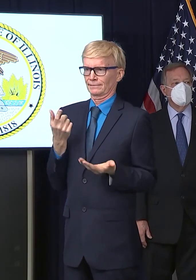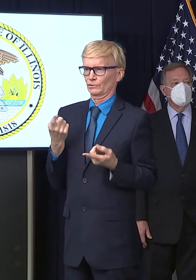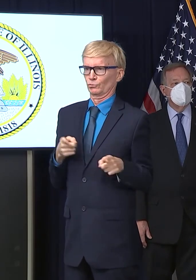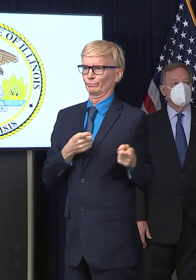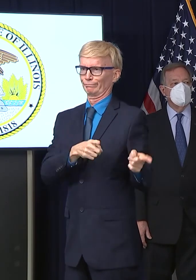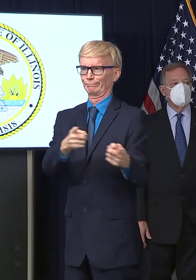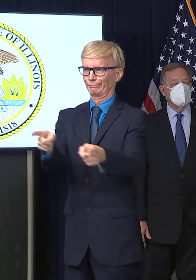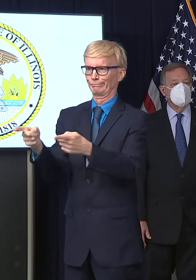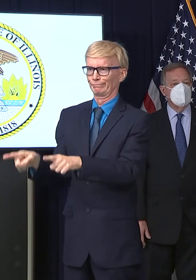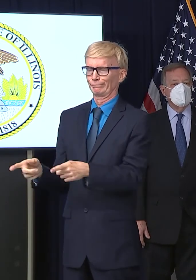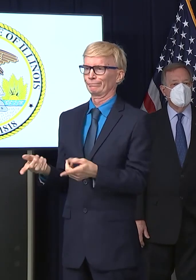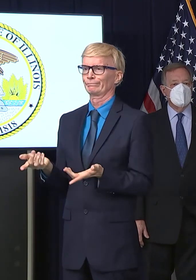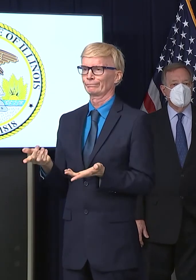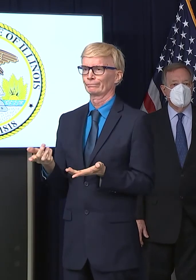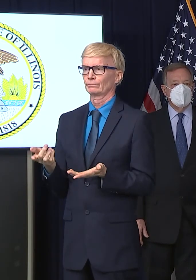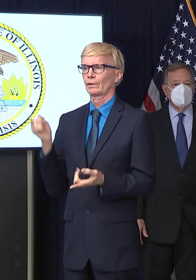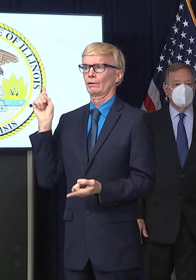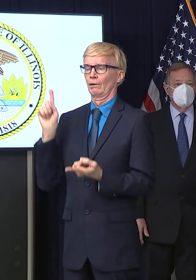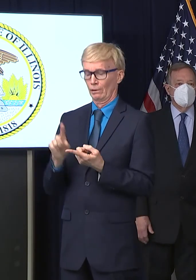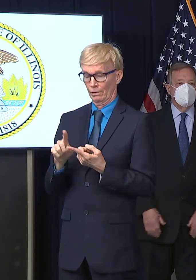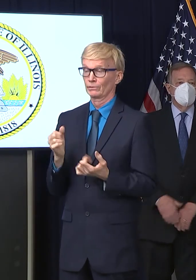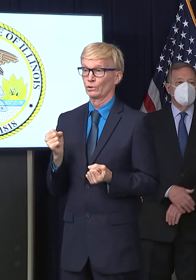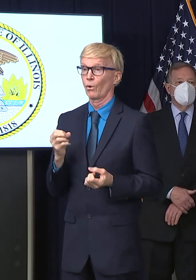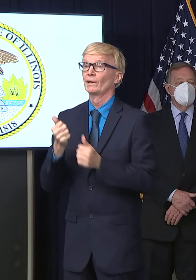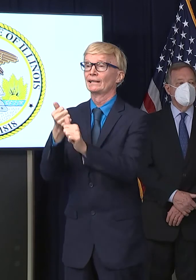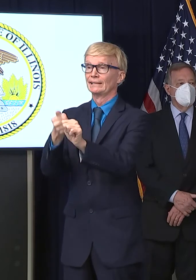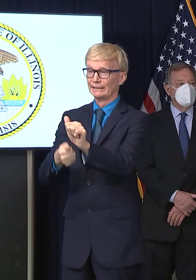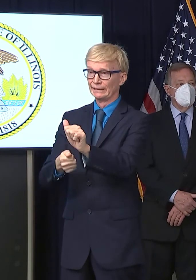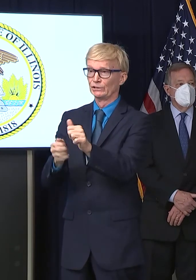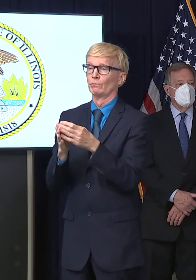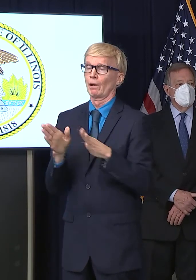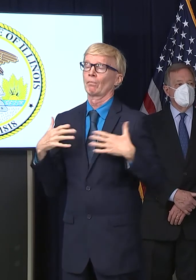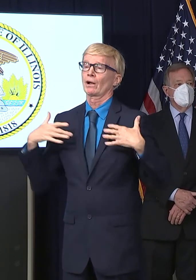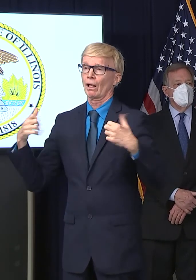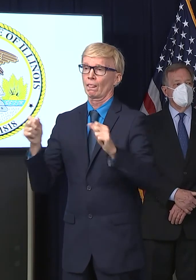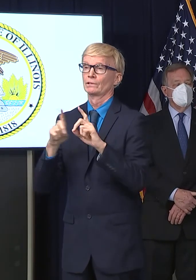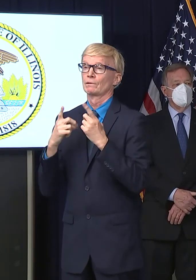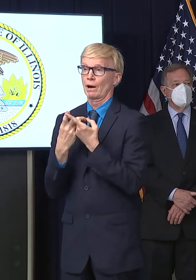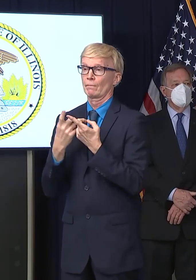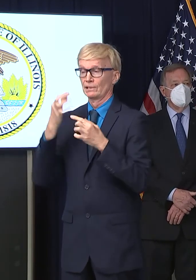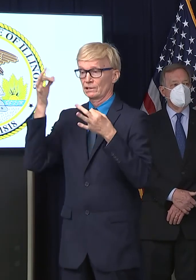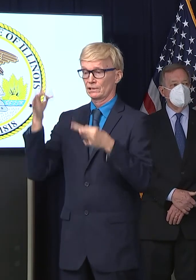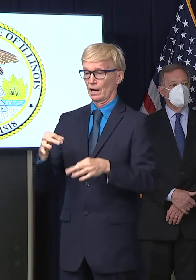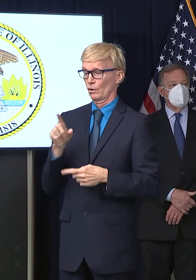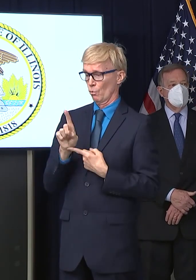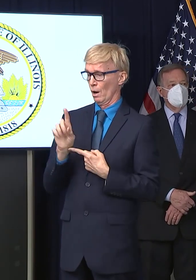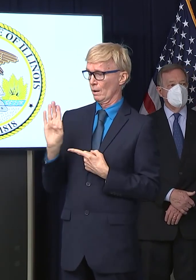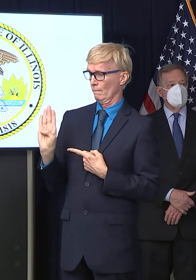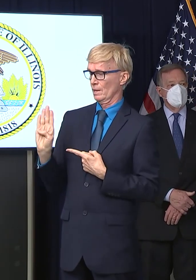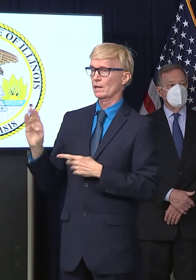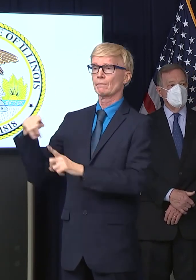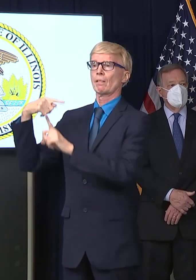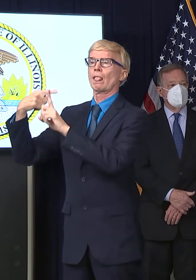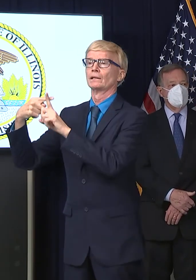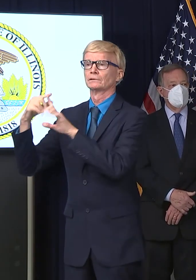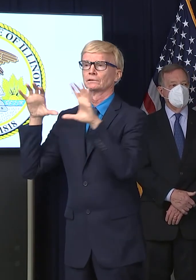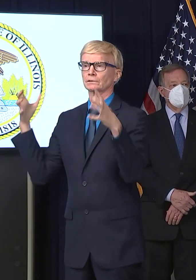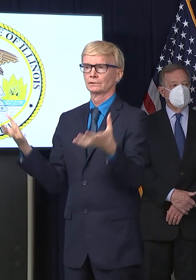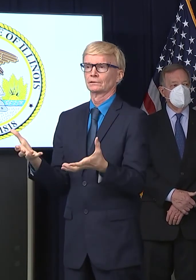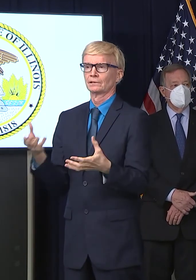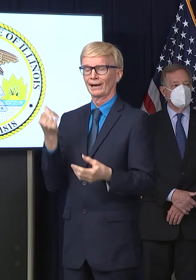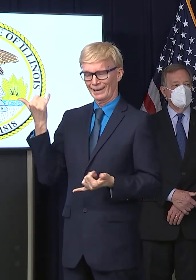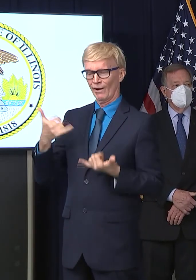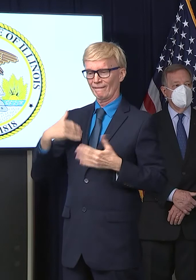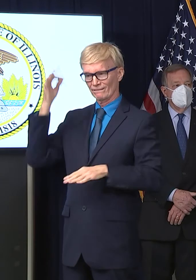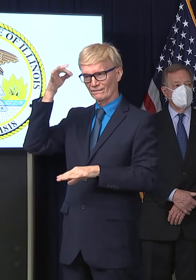so each local public health department, and a majority of them, have chosen to go to 1B plus, and now we have a new federal site that's doing